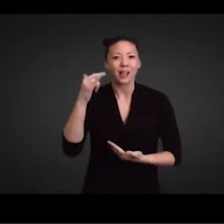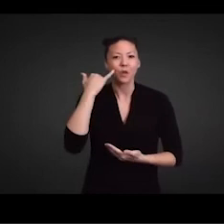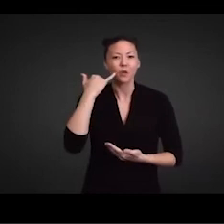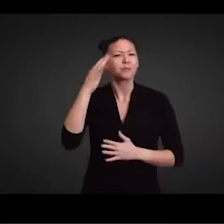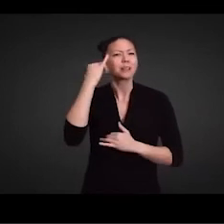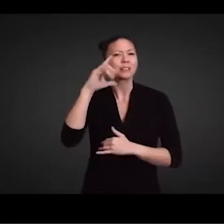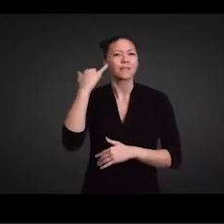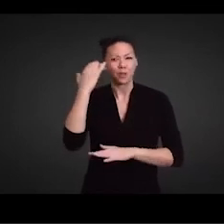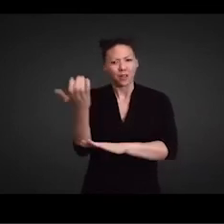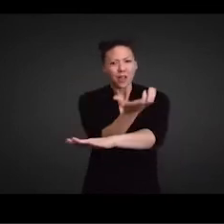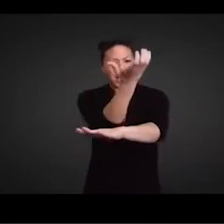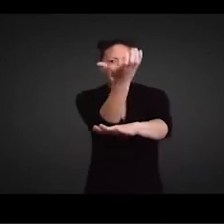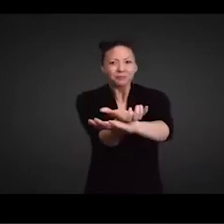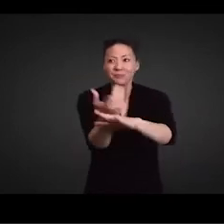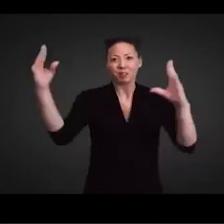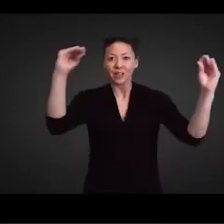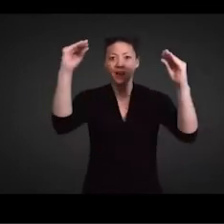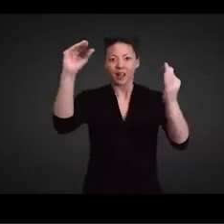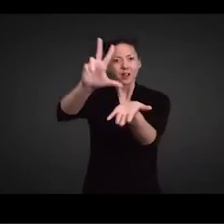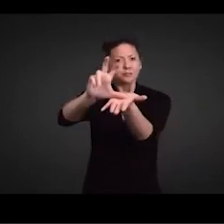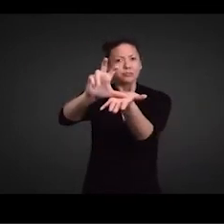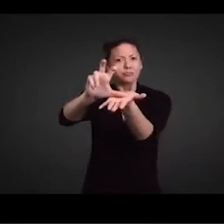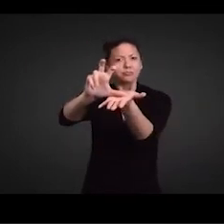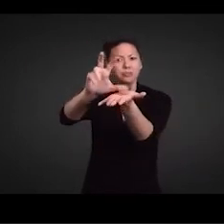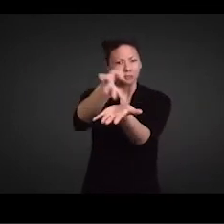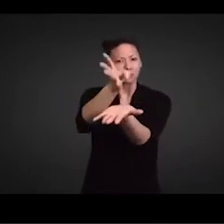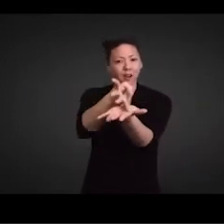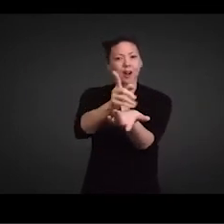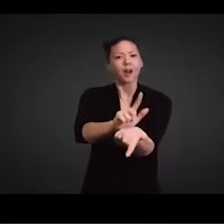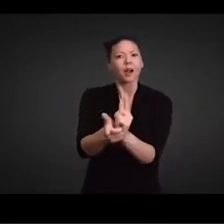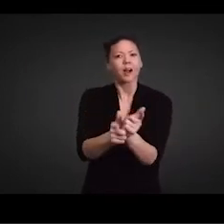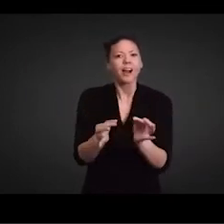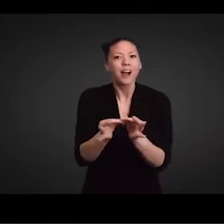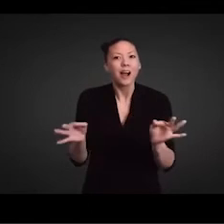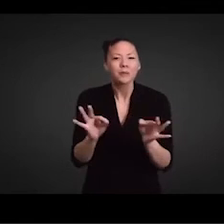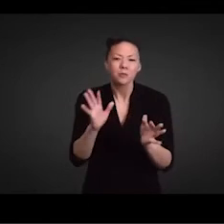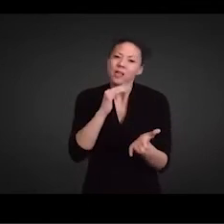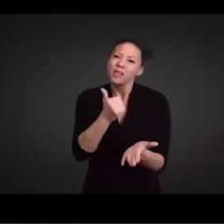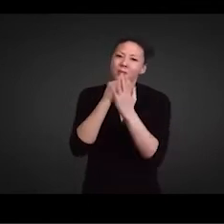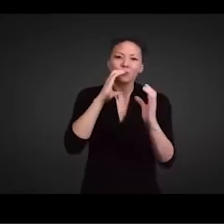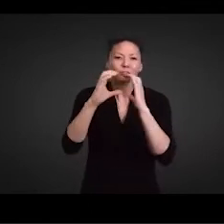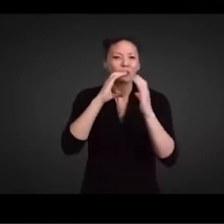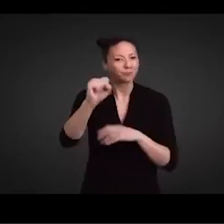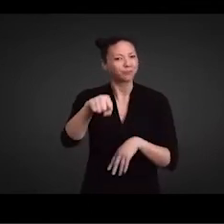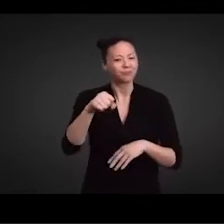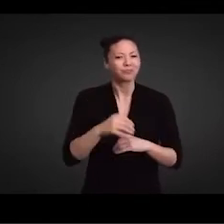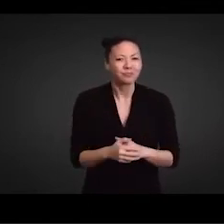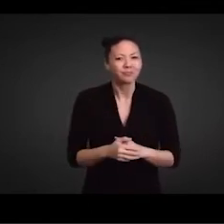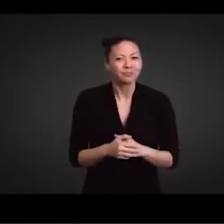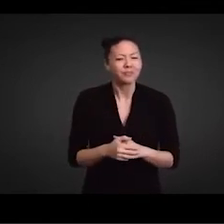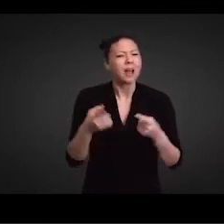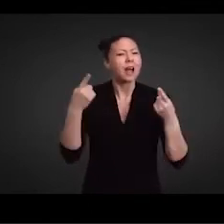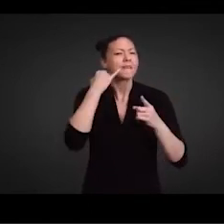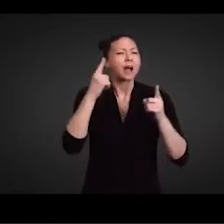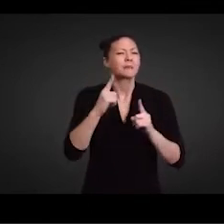for me to understand. And I'd say, what? And I was focusing on who was speaking at that moment. Now we have advanced assistive